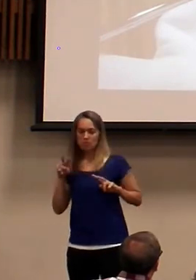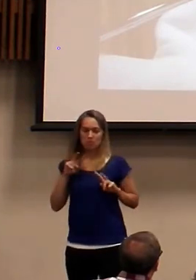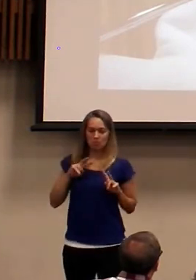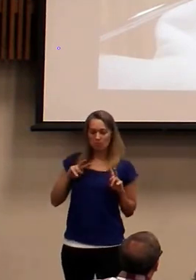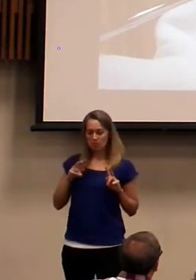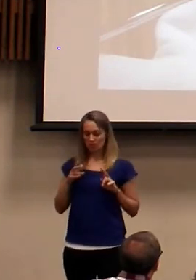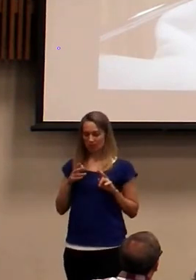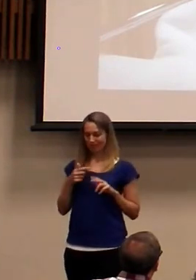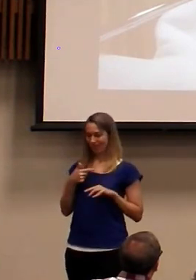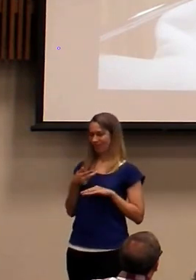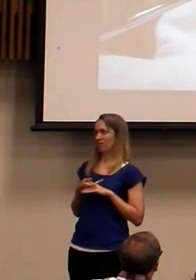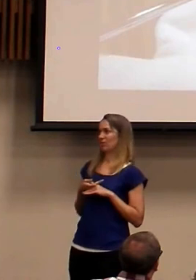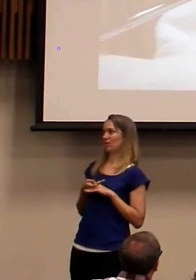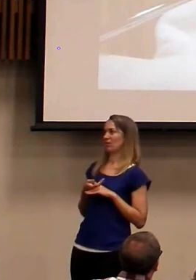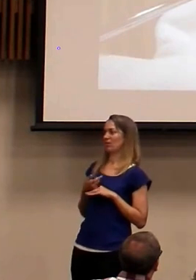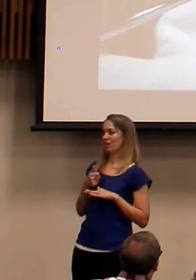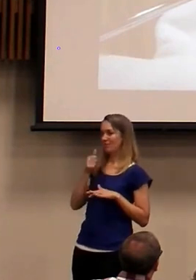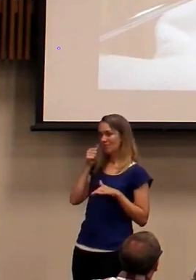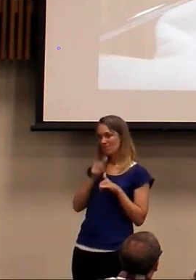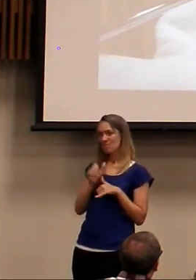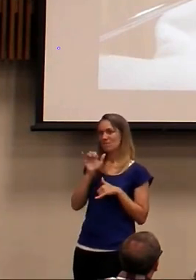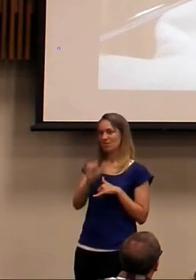too vividly.